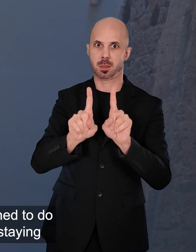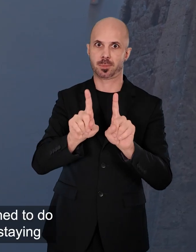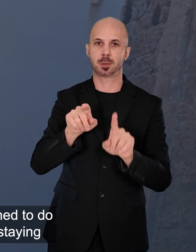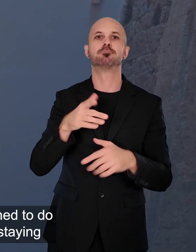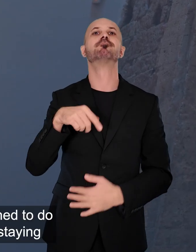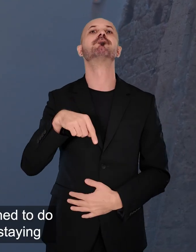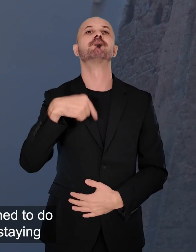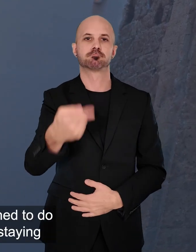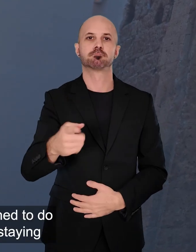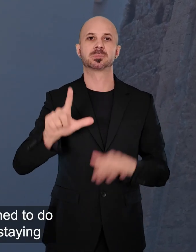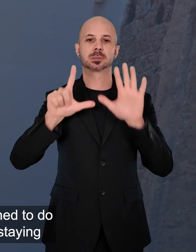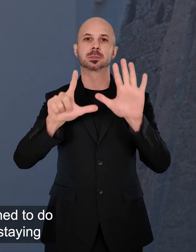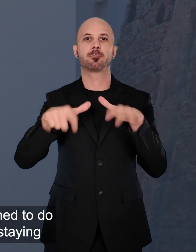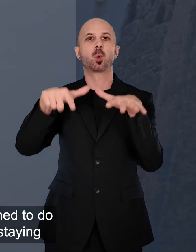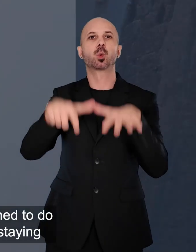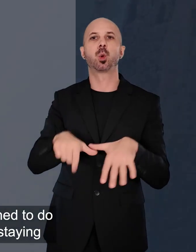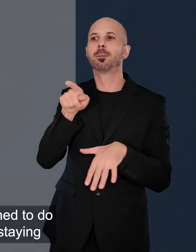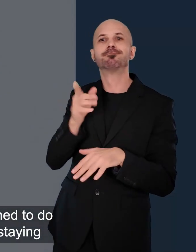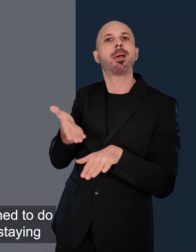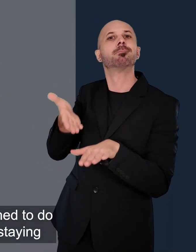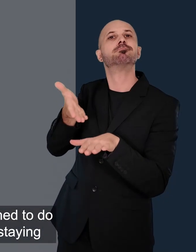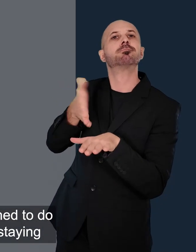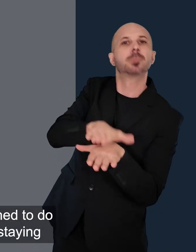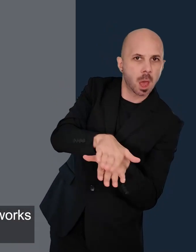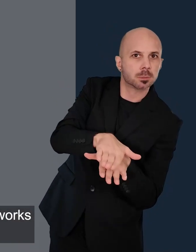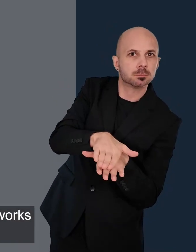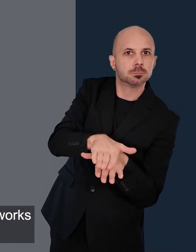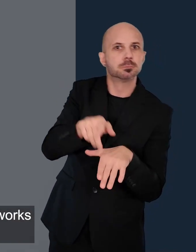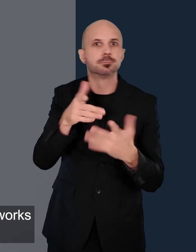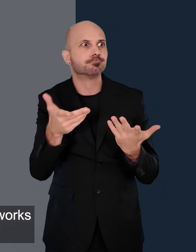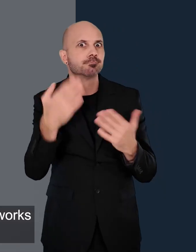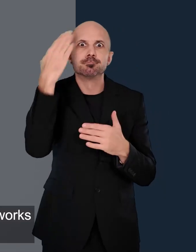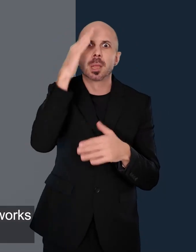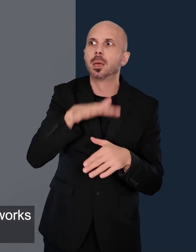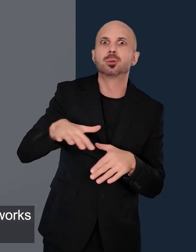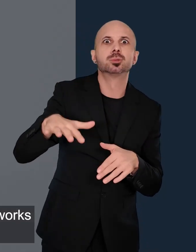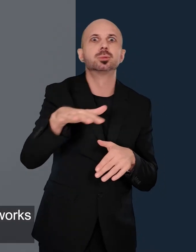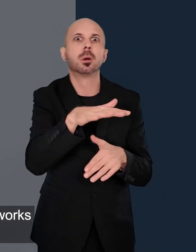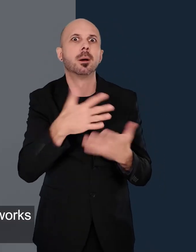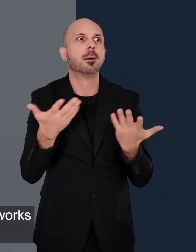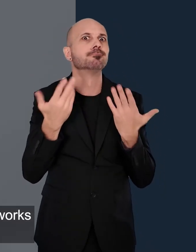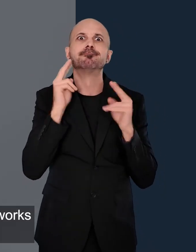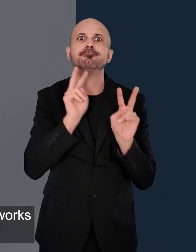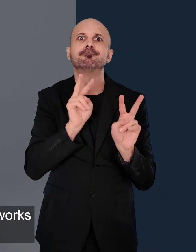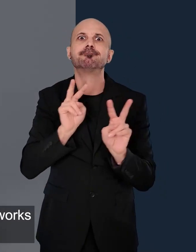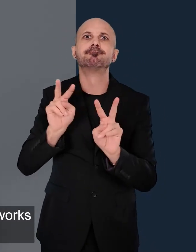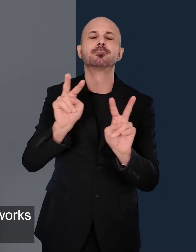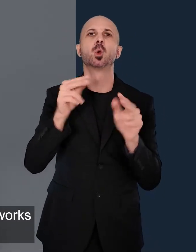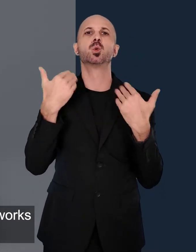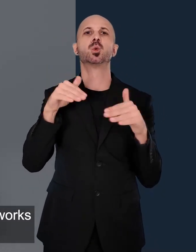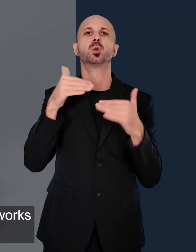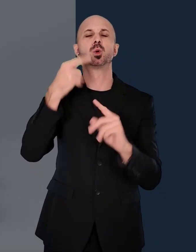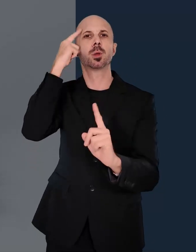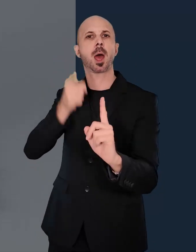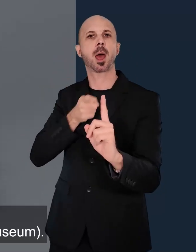Duccio may have been commissioned to do the painting when the Pope was staying there, as were other important works, such as